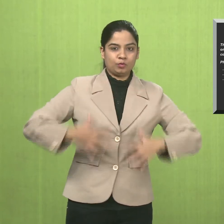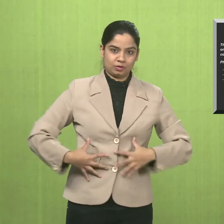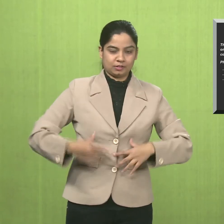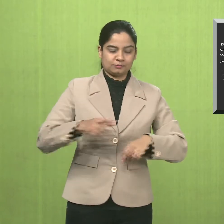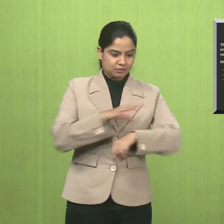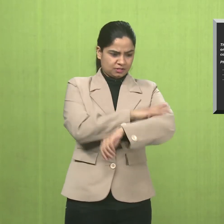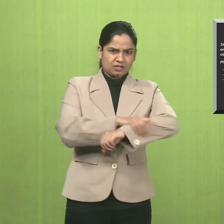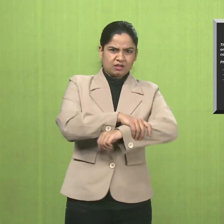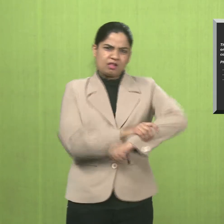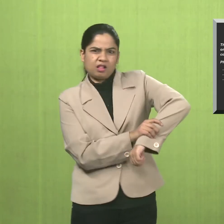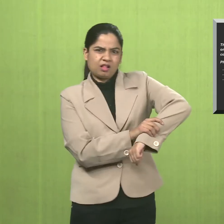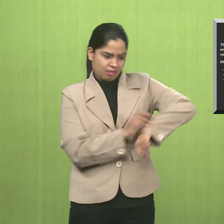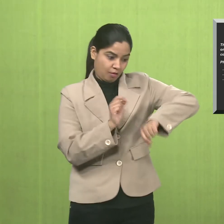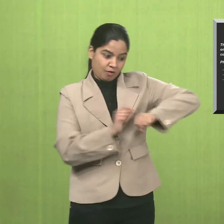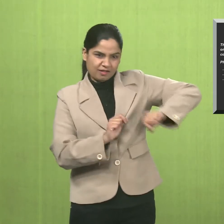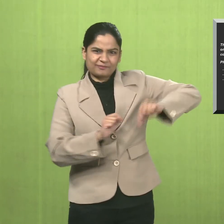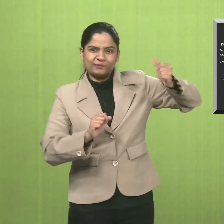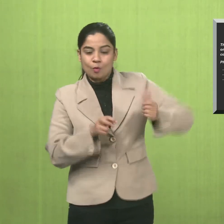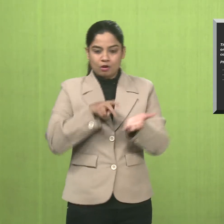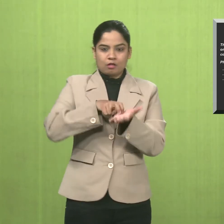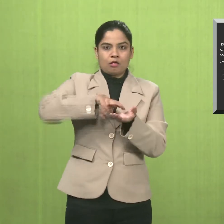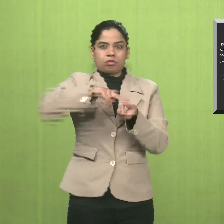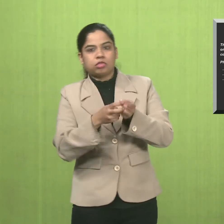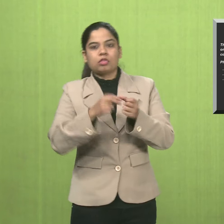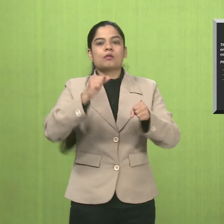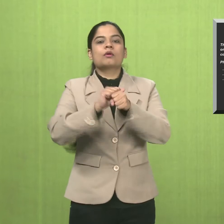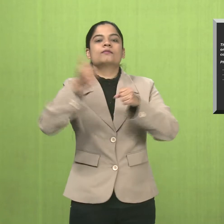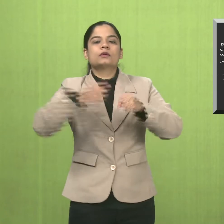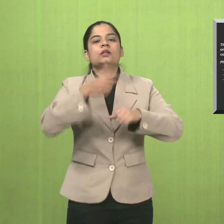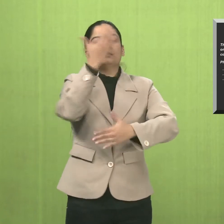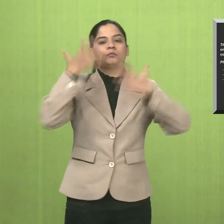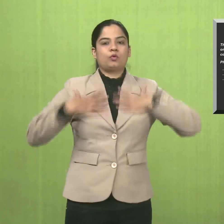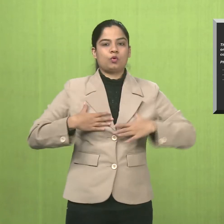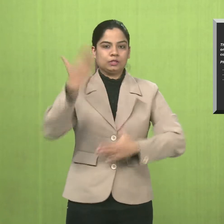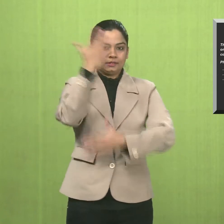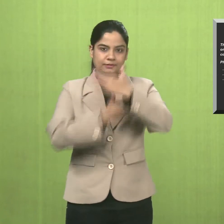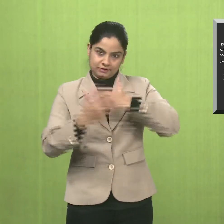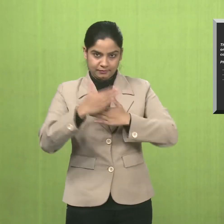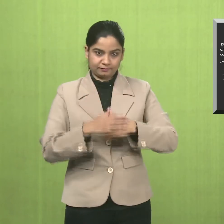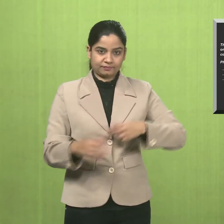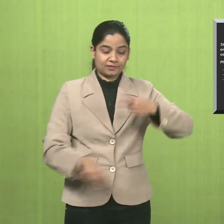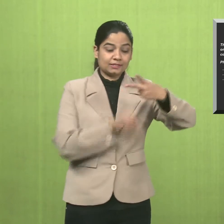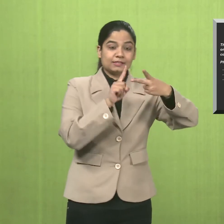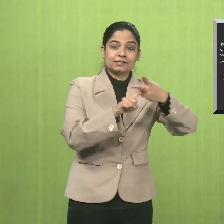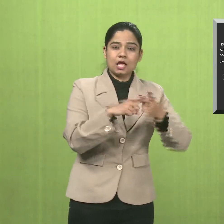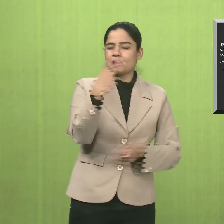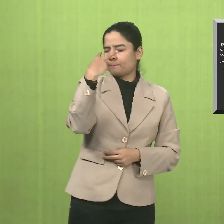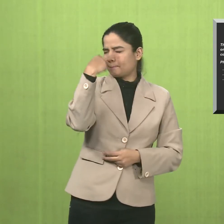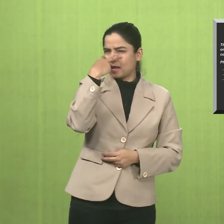person. For example, there's orthopedic disability. There are 3 kinds. Second is